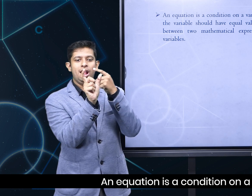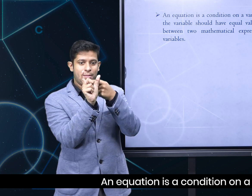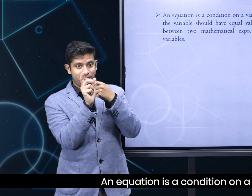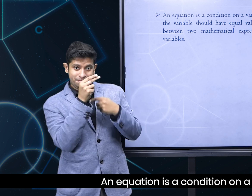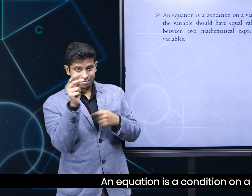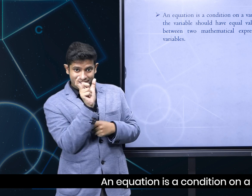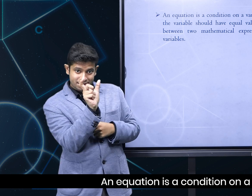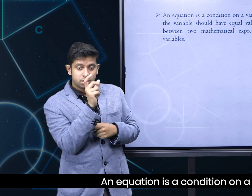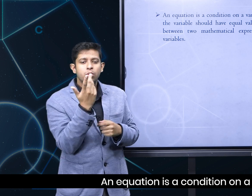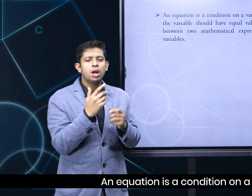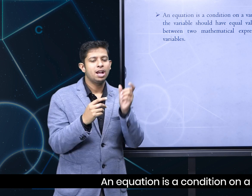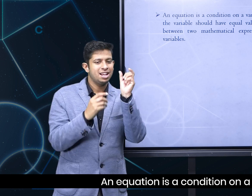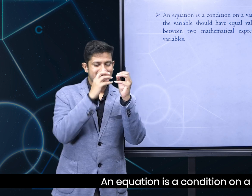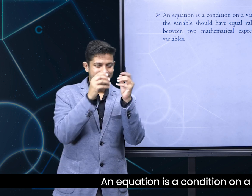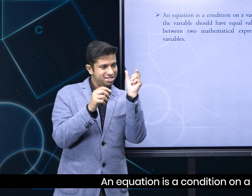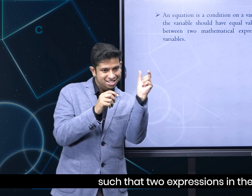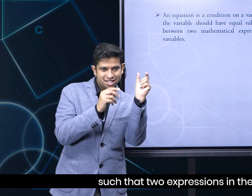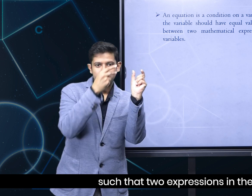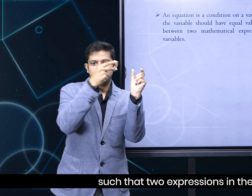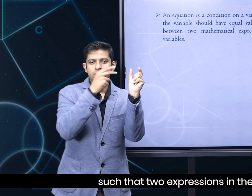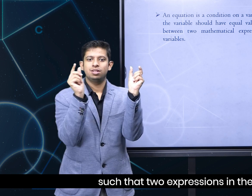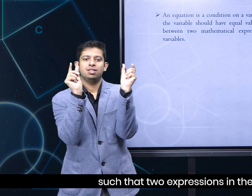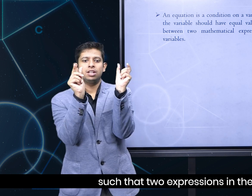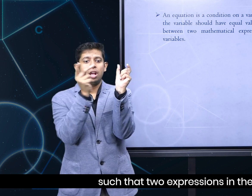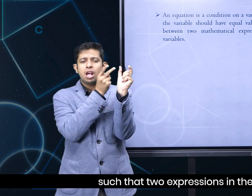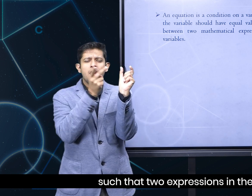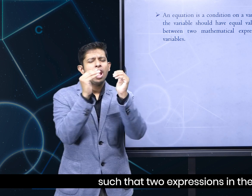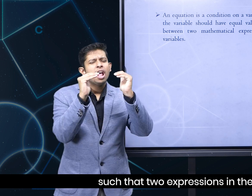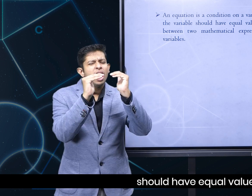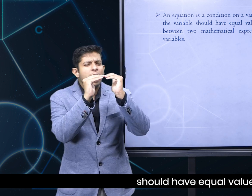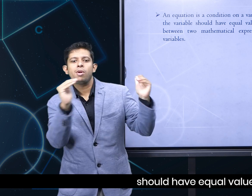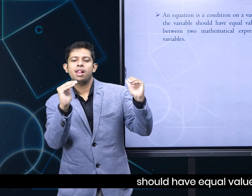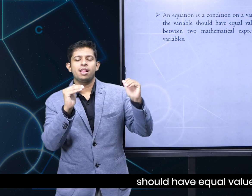An equation is a condition on a variable such that two expressions in the variable should have equal value.